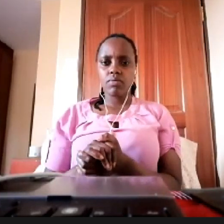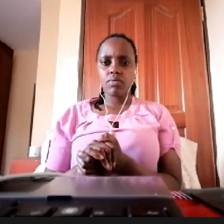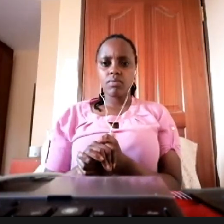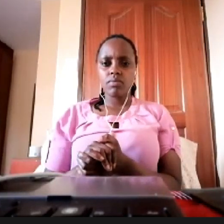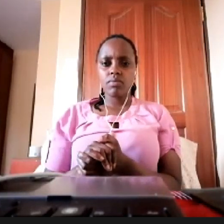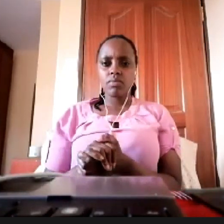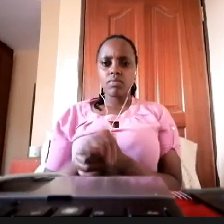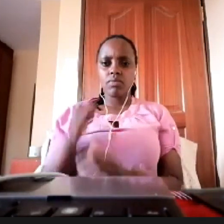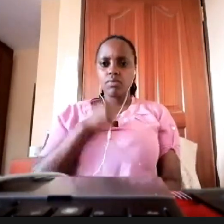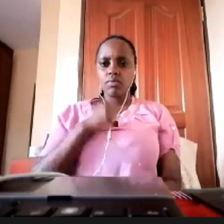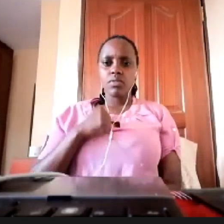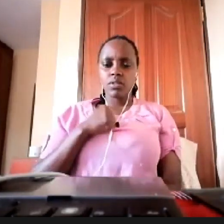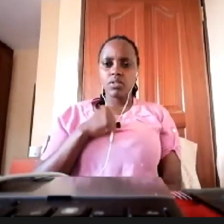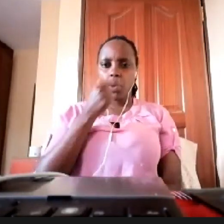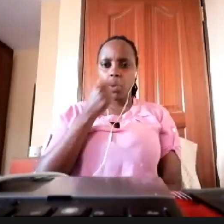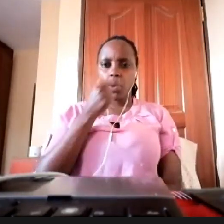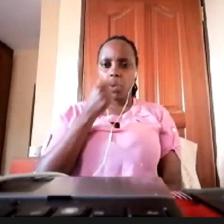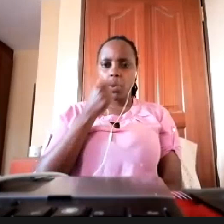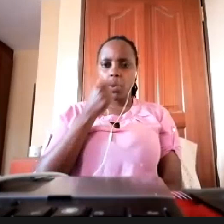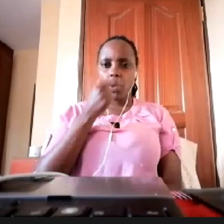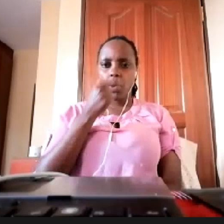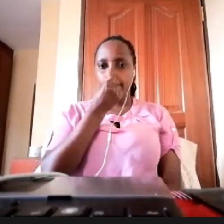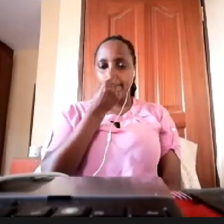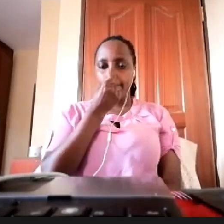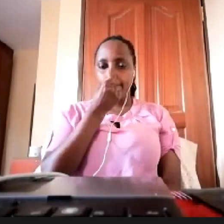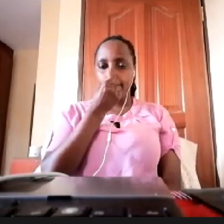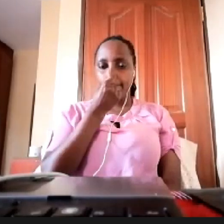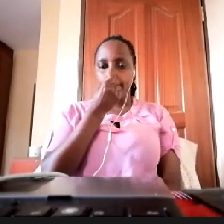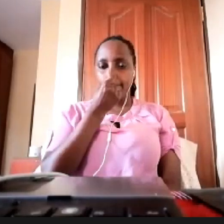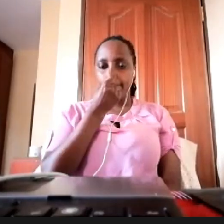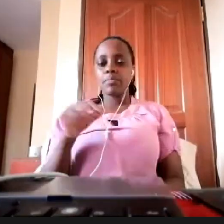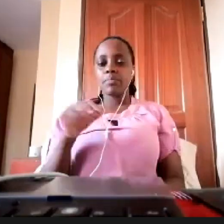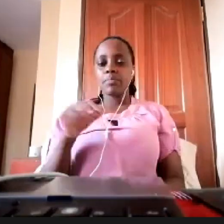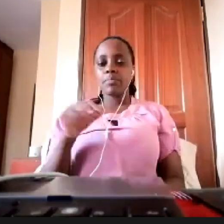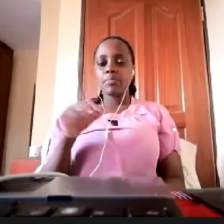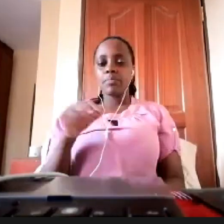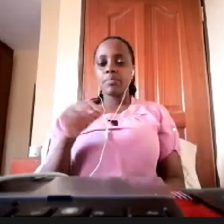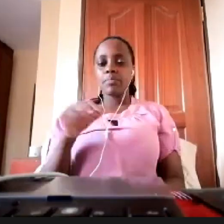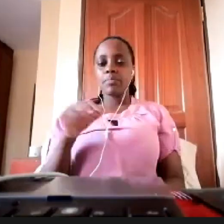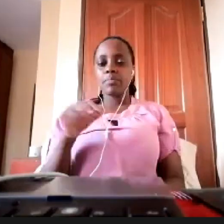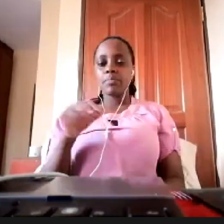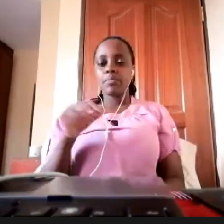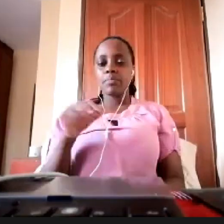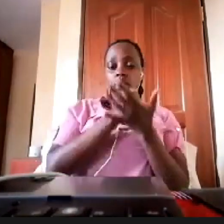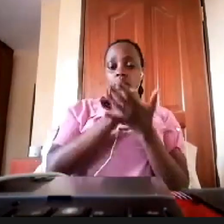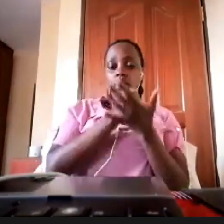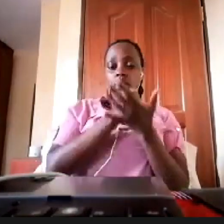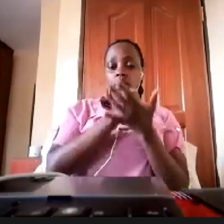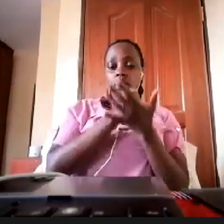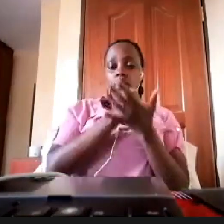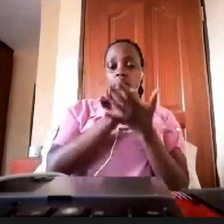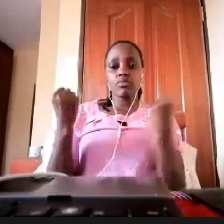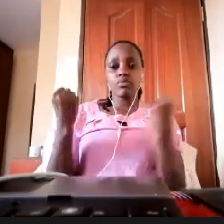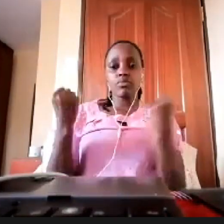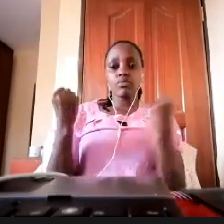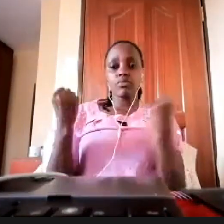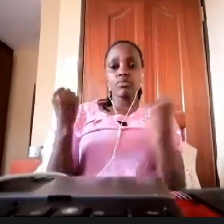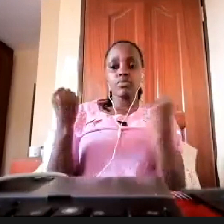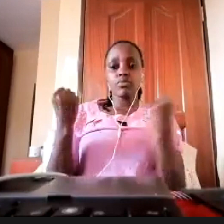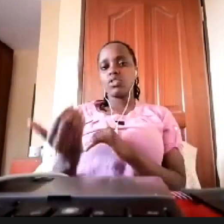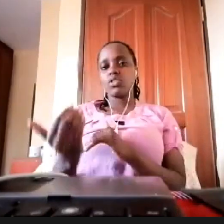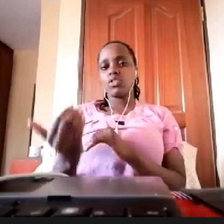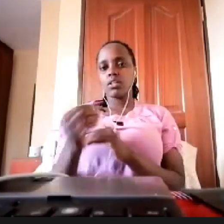I'm sorry for the interruption. The state, with the intervention of civil society organizations like the Child Protection